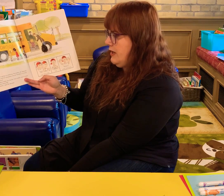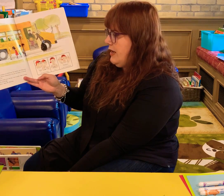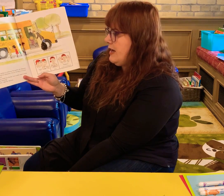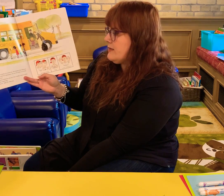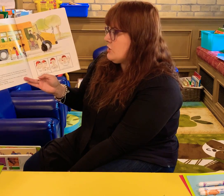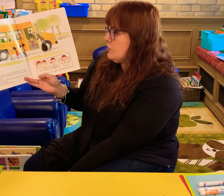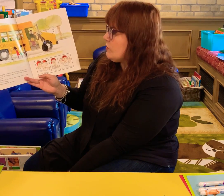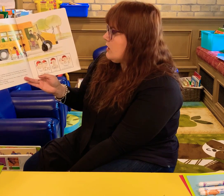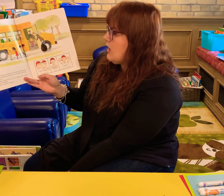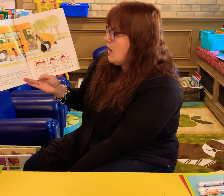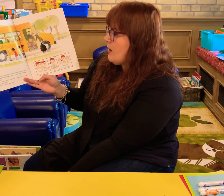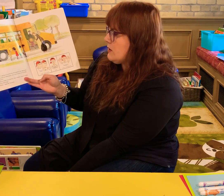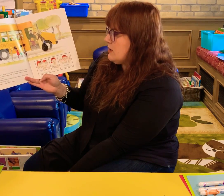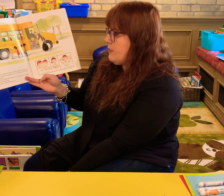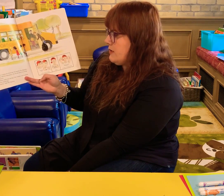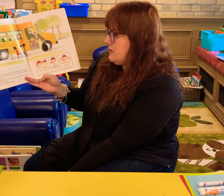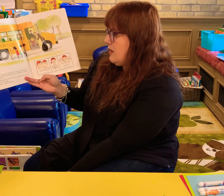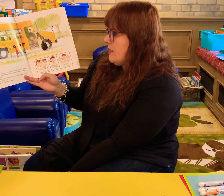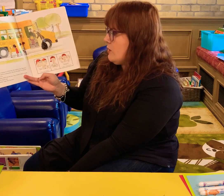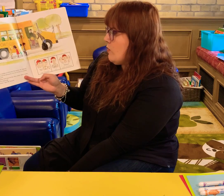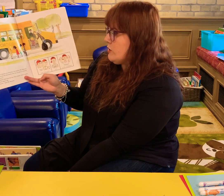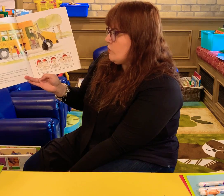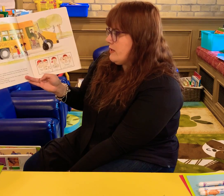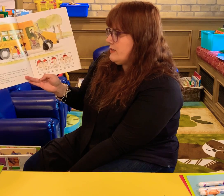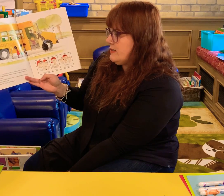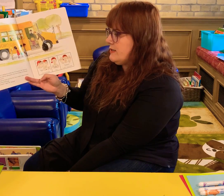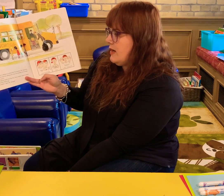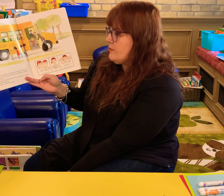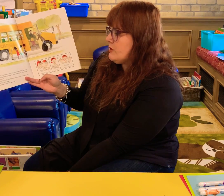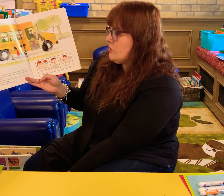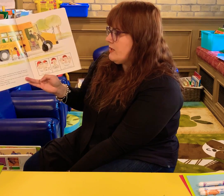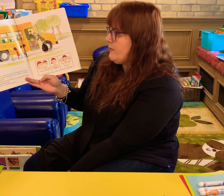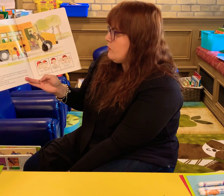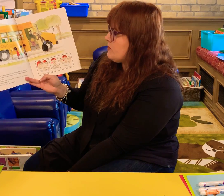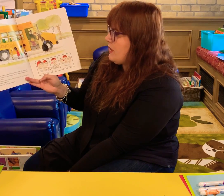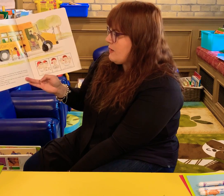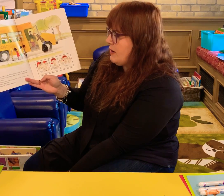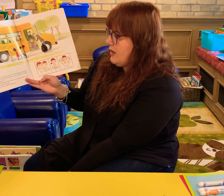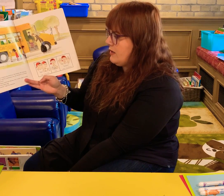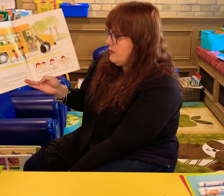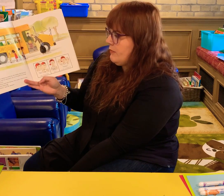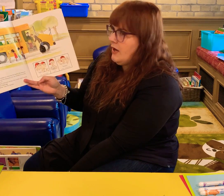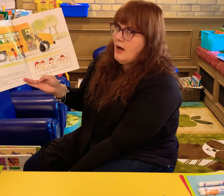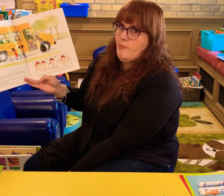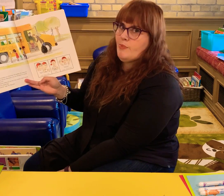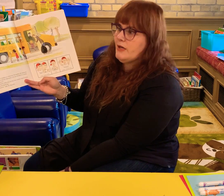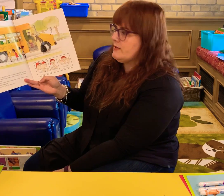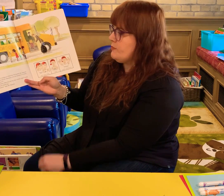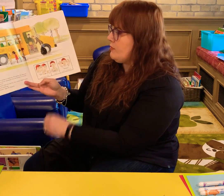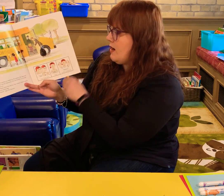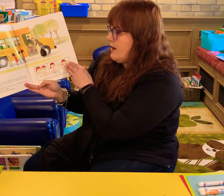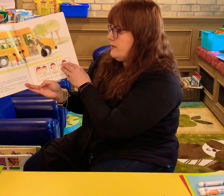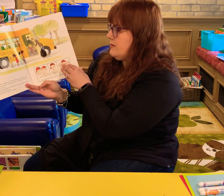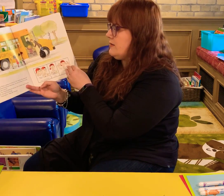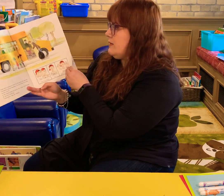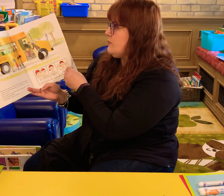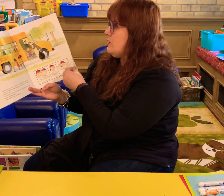As the children climb onto the bus, they wonder what is inside Mr. Samuels' black bag. A big surprise, signs Mr.